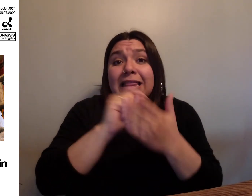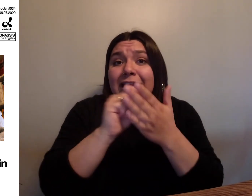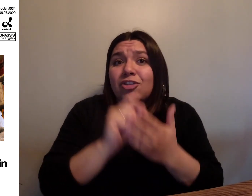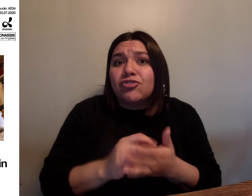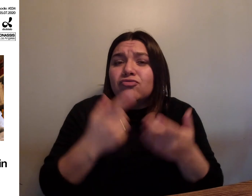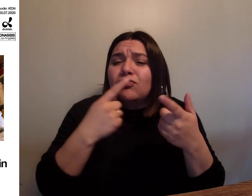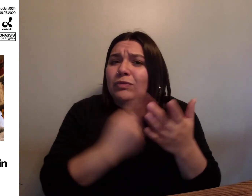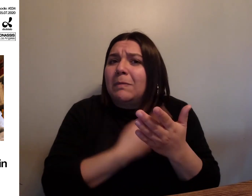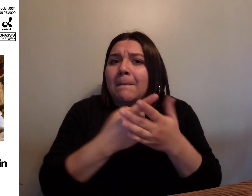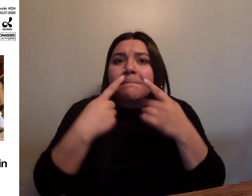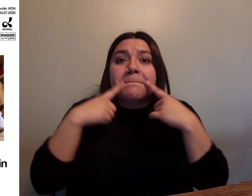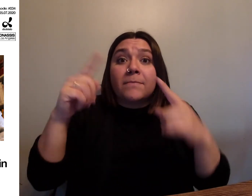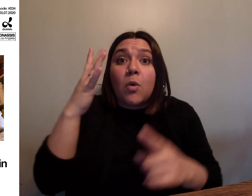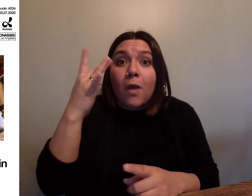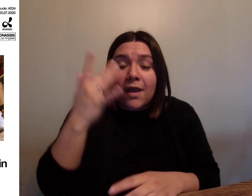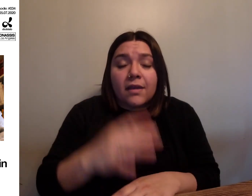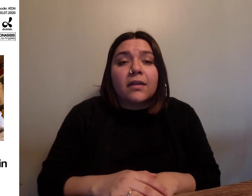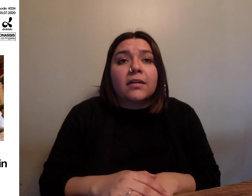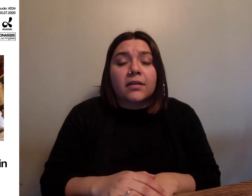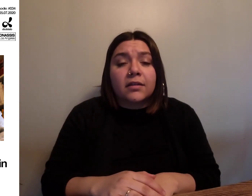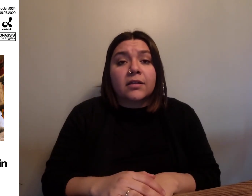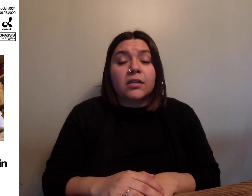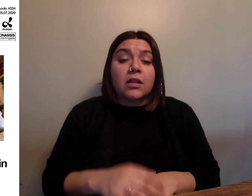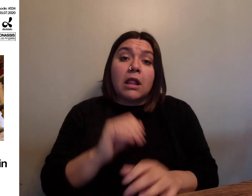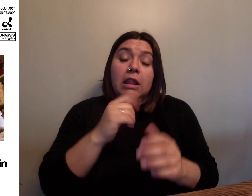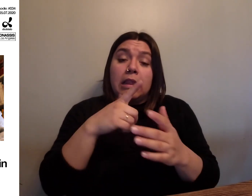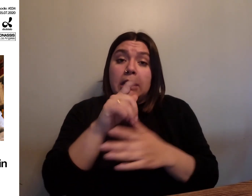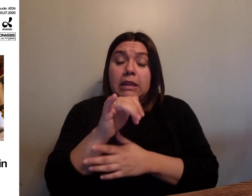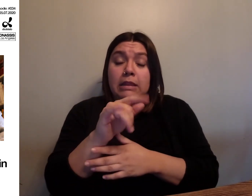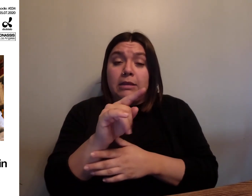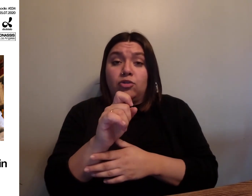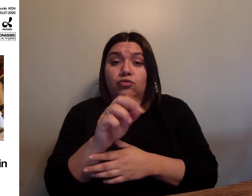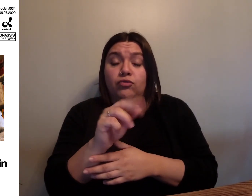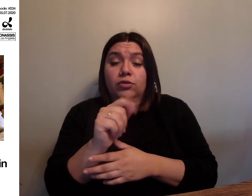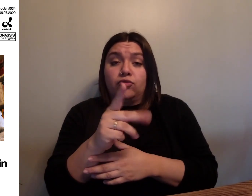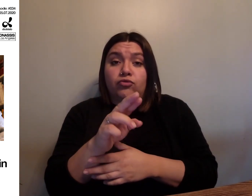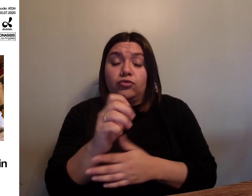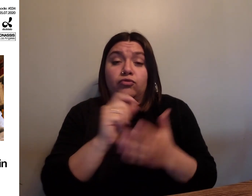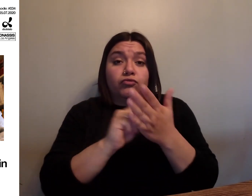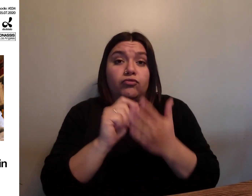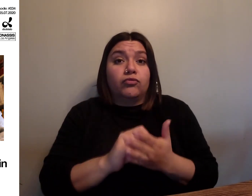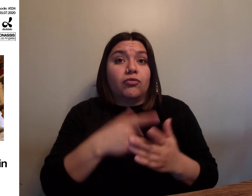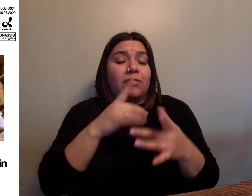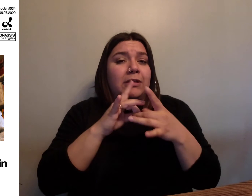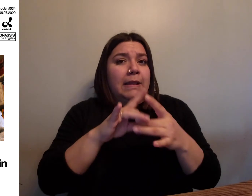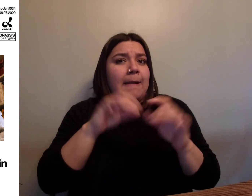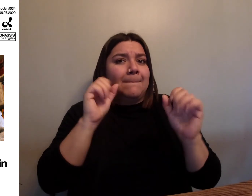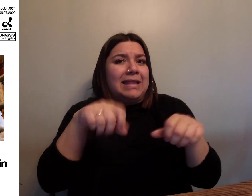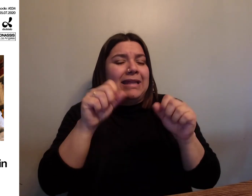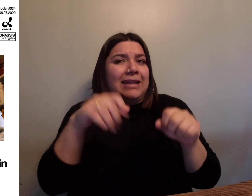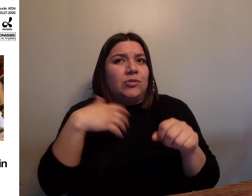Literature flourishes sometimes because good literature, it depends on the ability also to